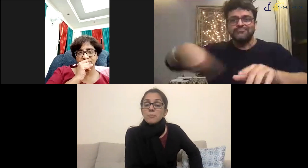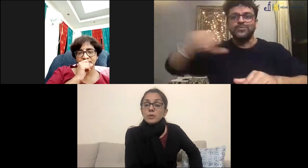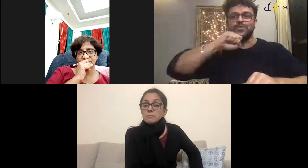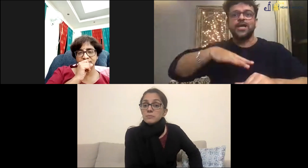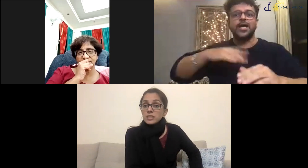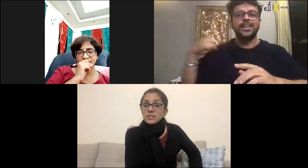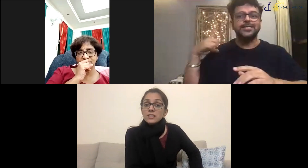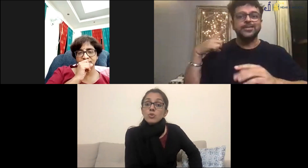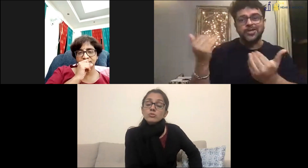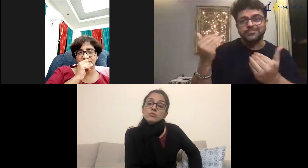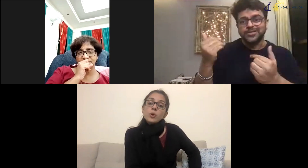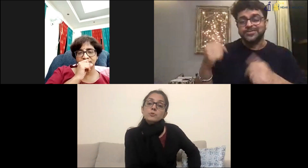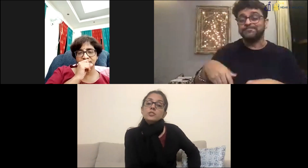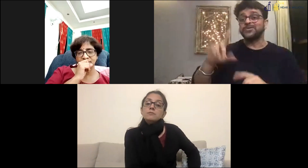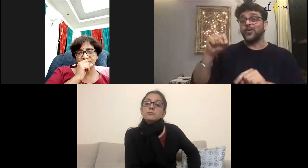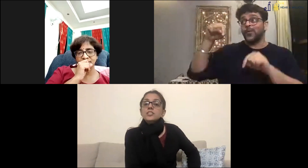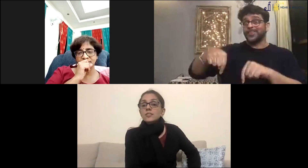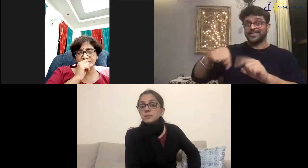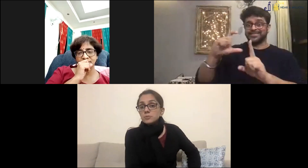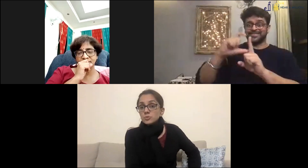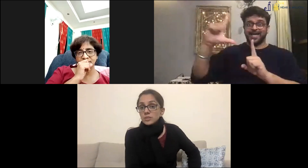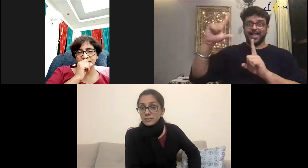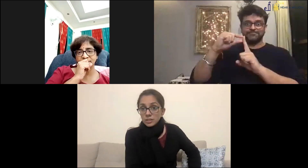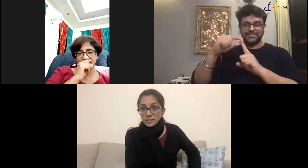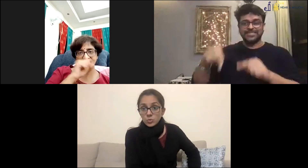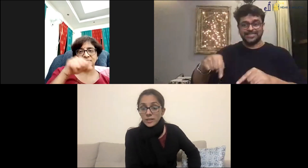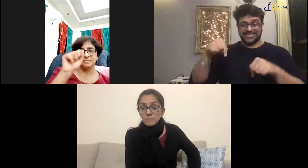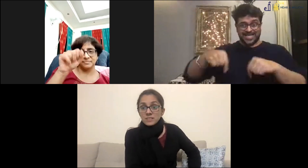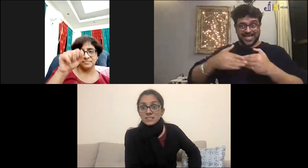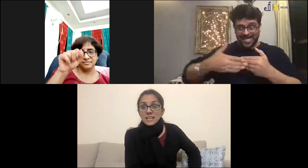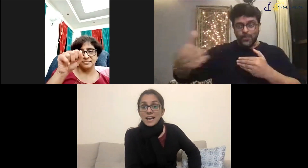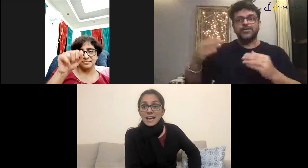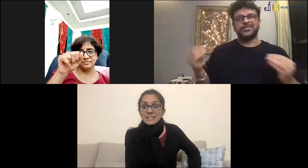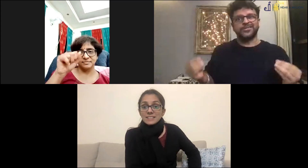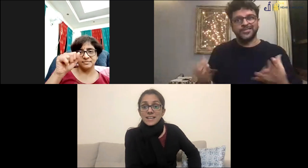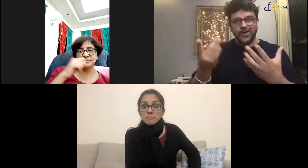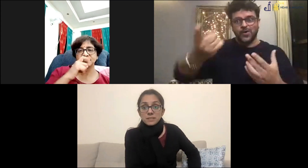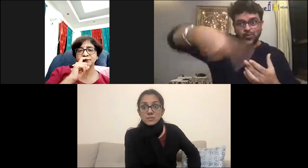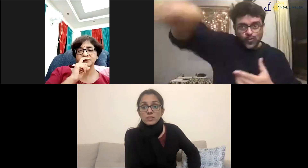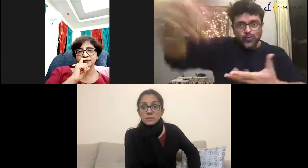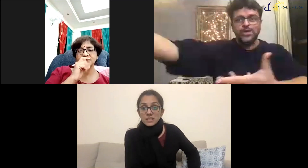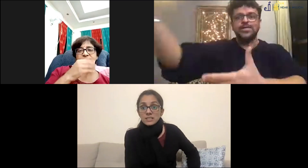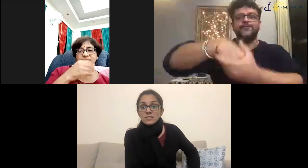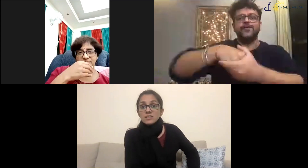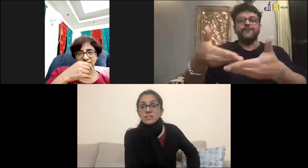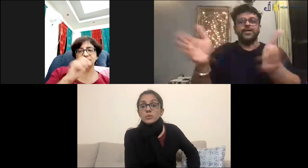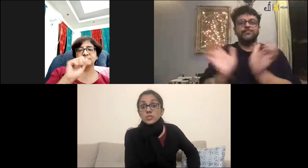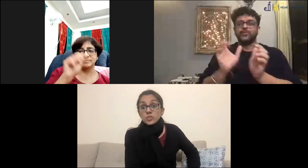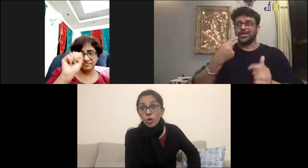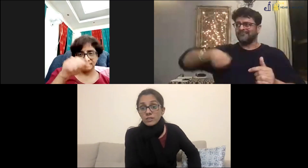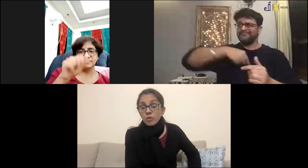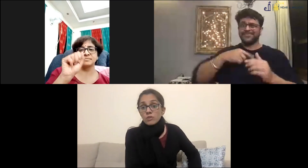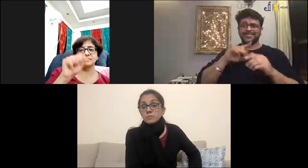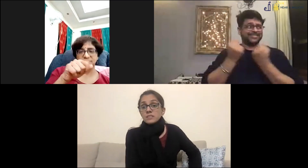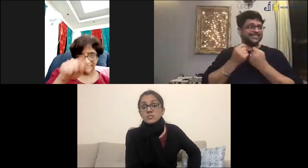can possibly bring in is also an opportunity for the young people to take away. And DLP will begin with